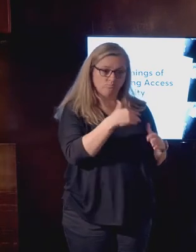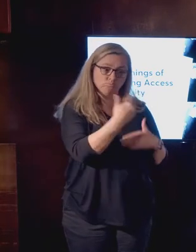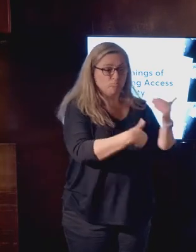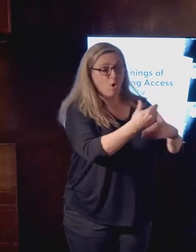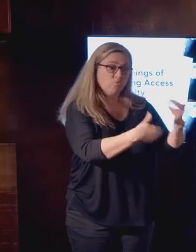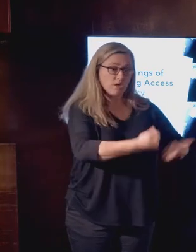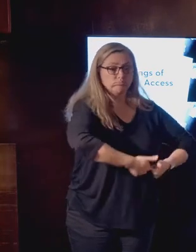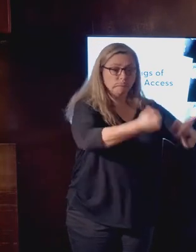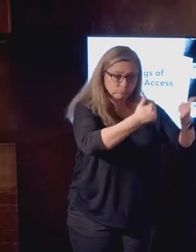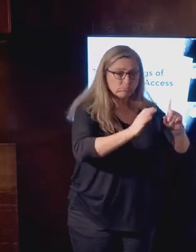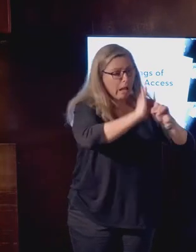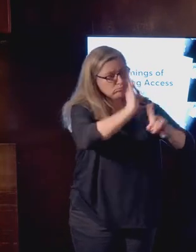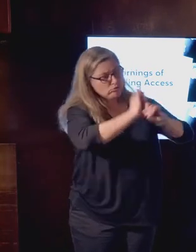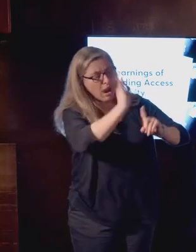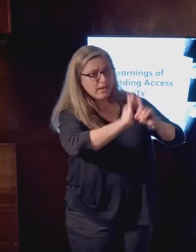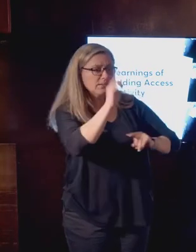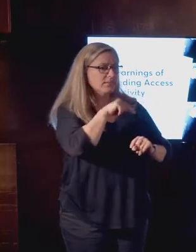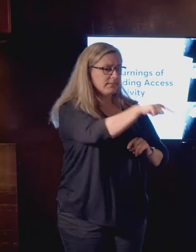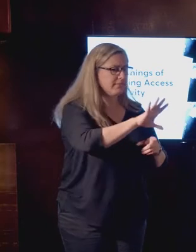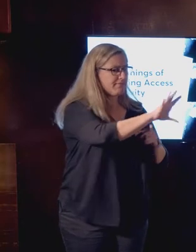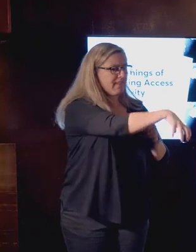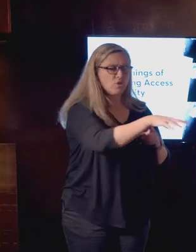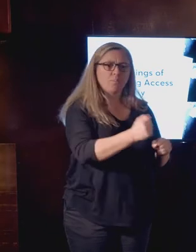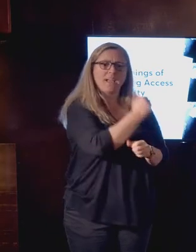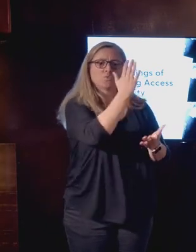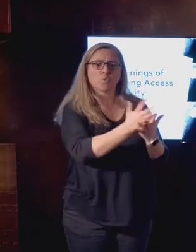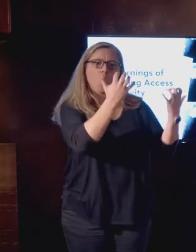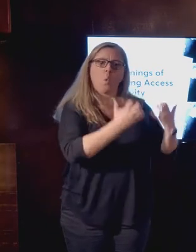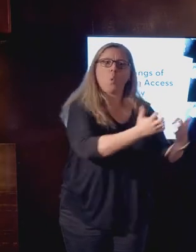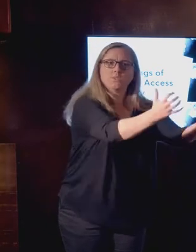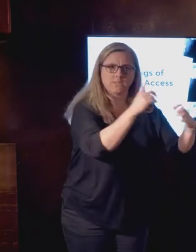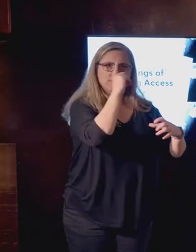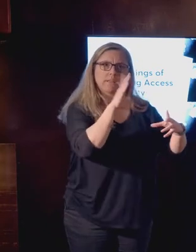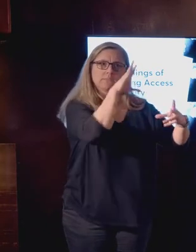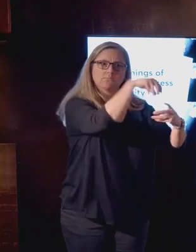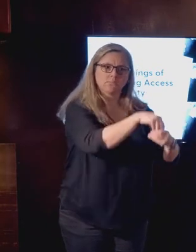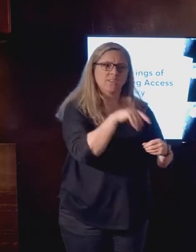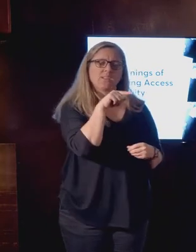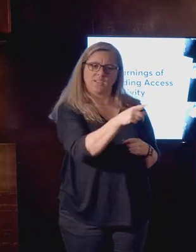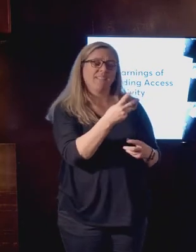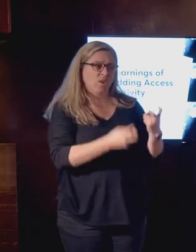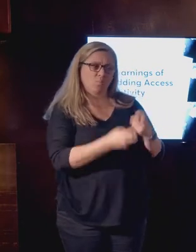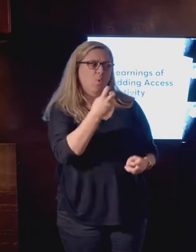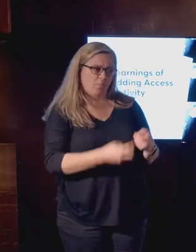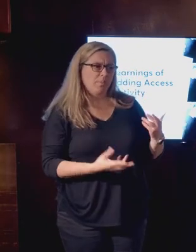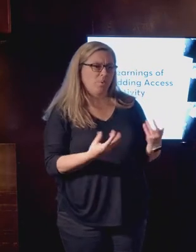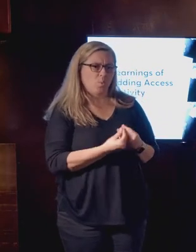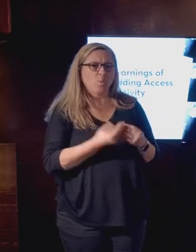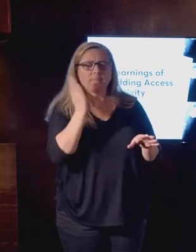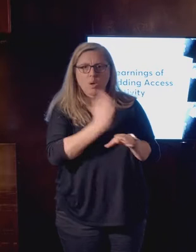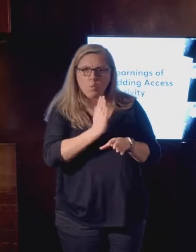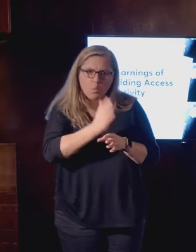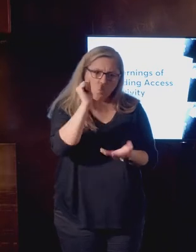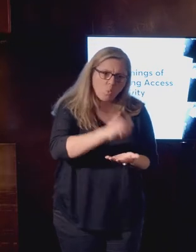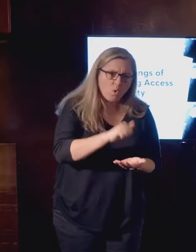While good progress has been made in the upgrading of venues to ensure our audience access, there remain significant problems with access to workshop and